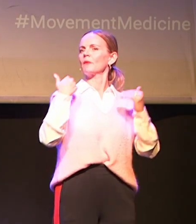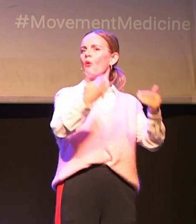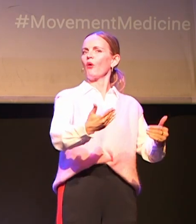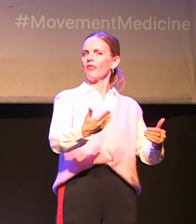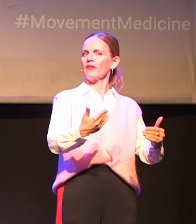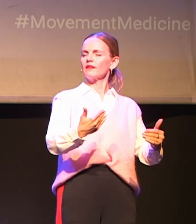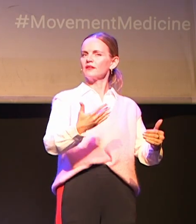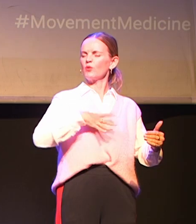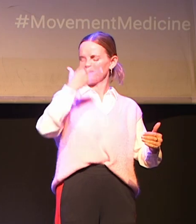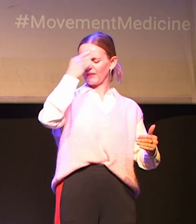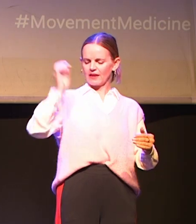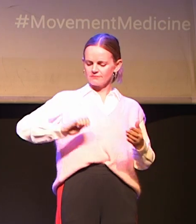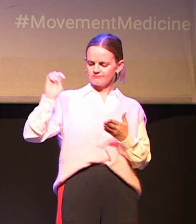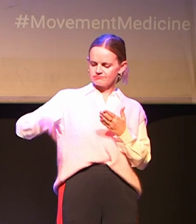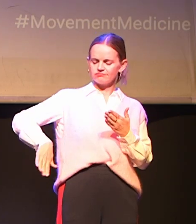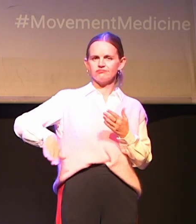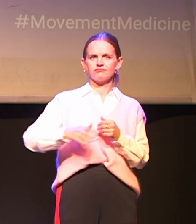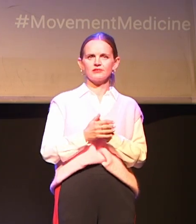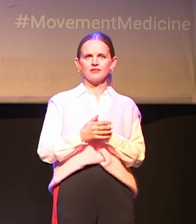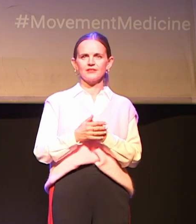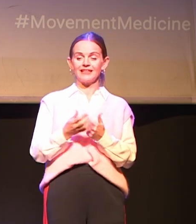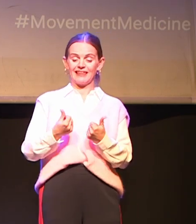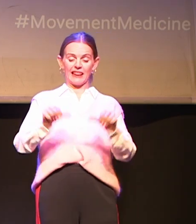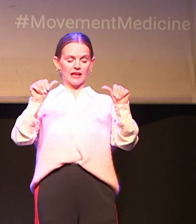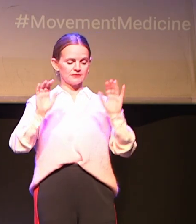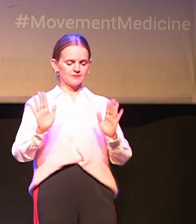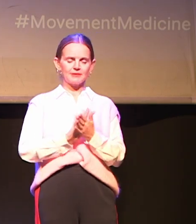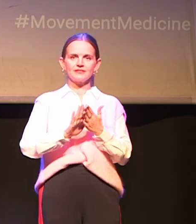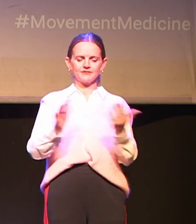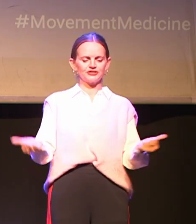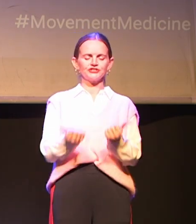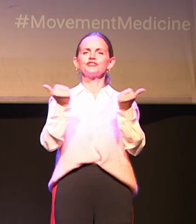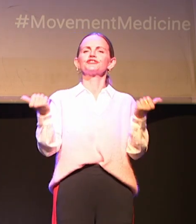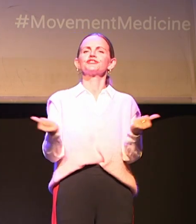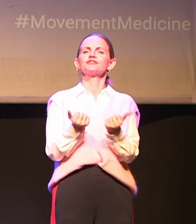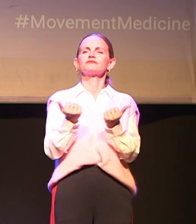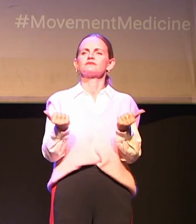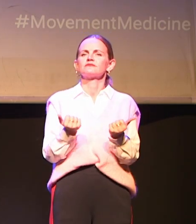Something about that I feel in that word. Like, be done with it. Let it be over.